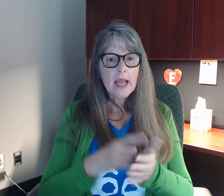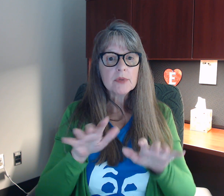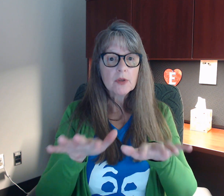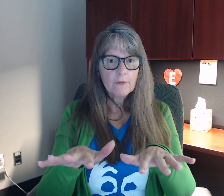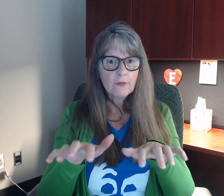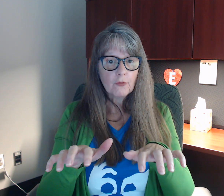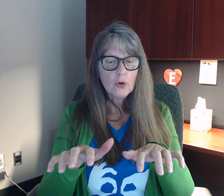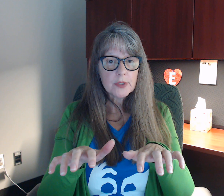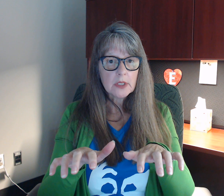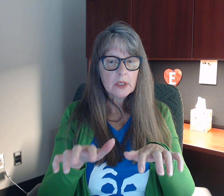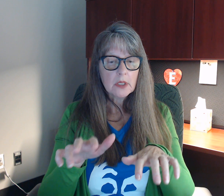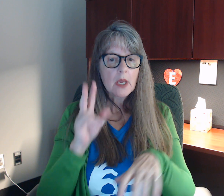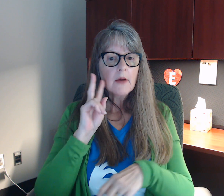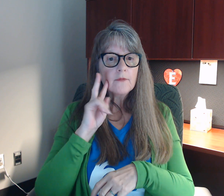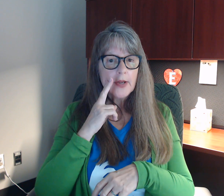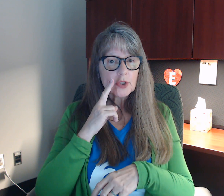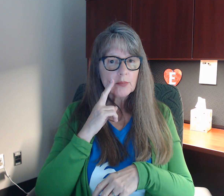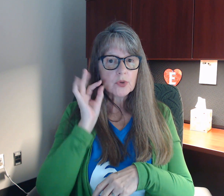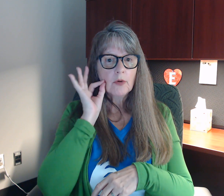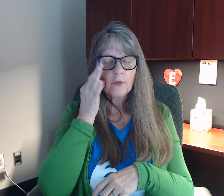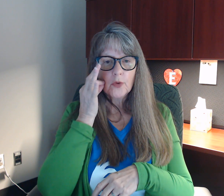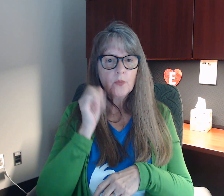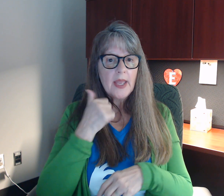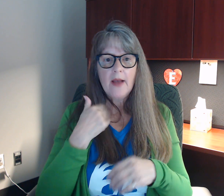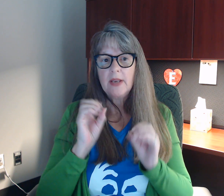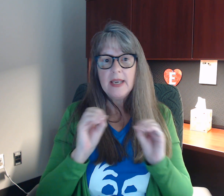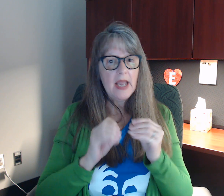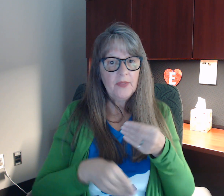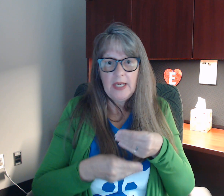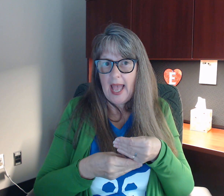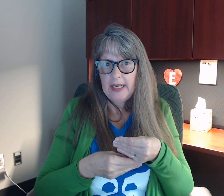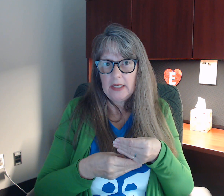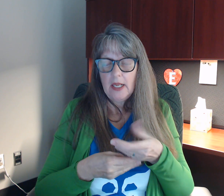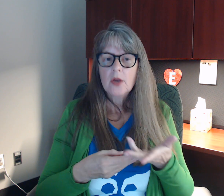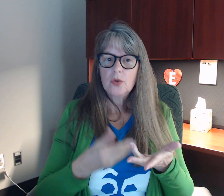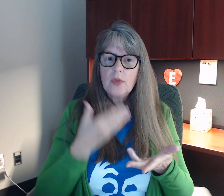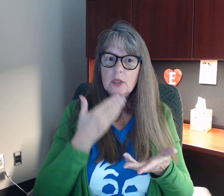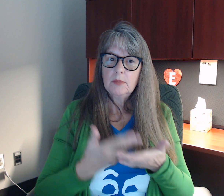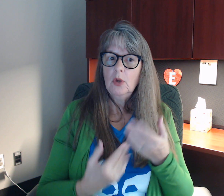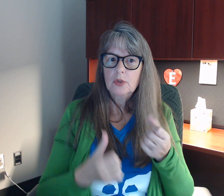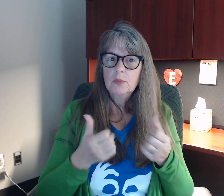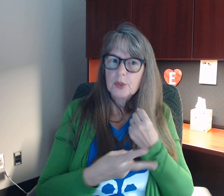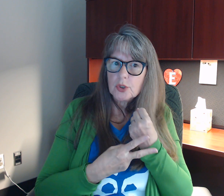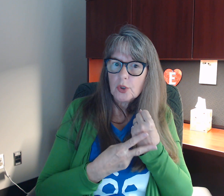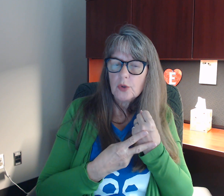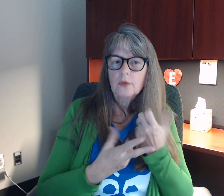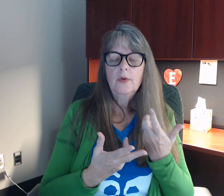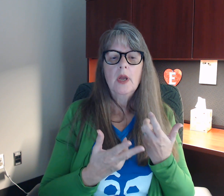Sometimes the frozen vegetables or fruit, they have nothing added. So that's, to preserve